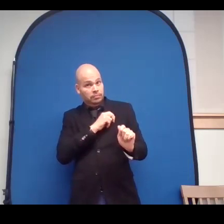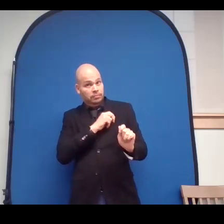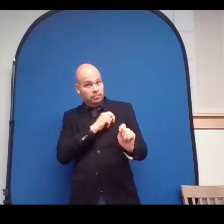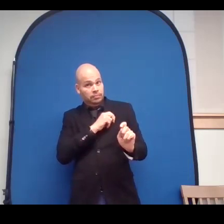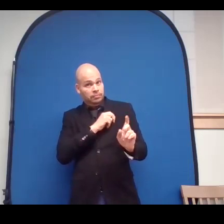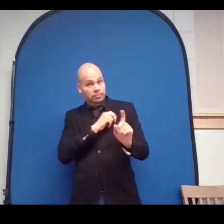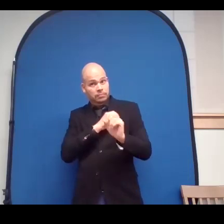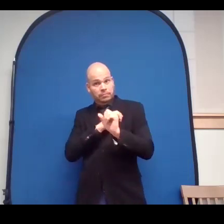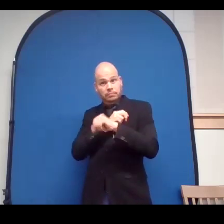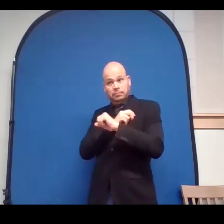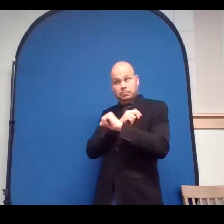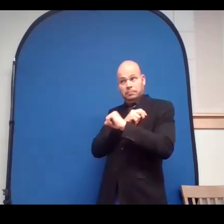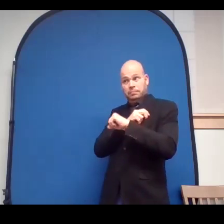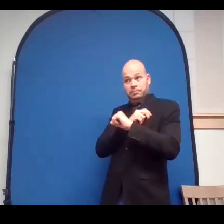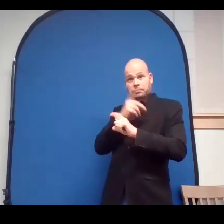And